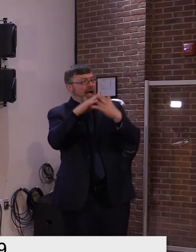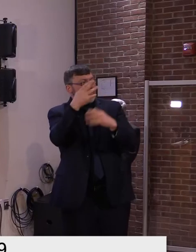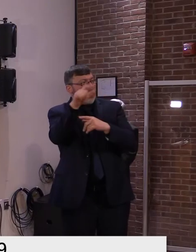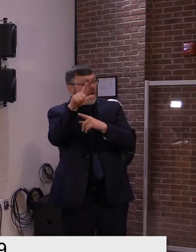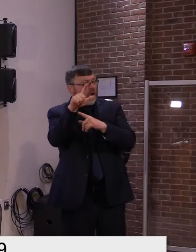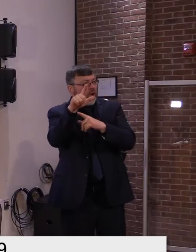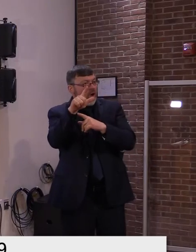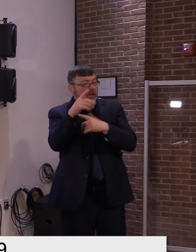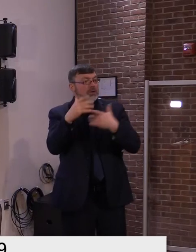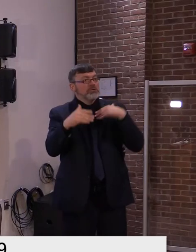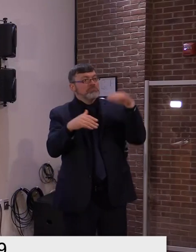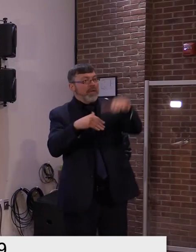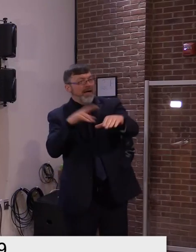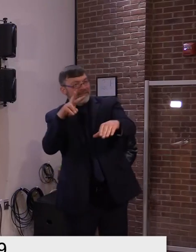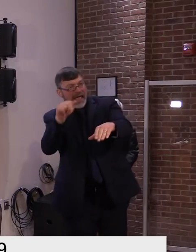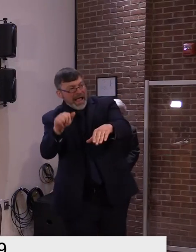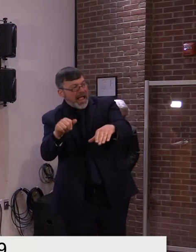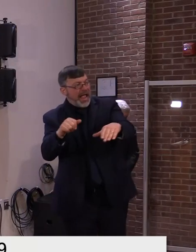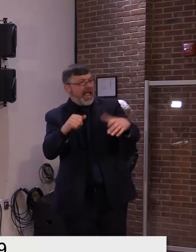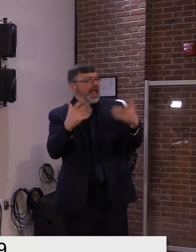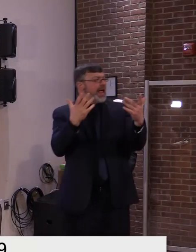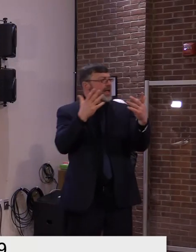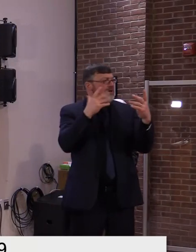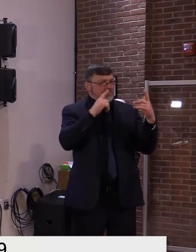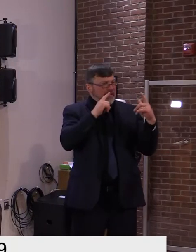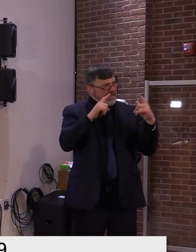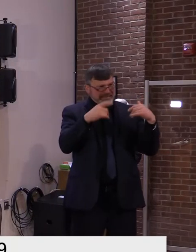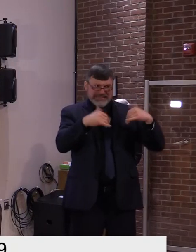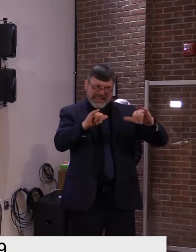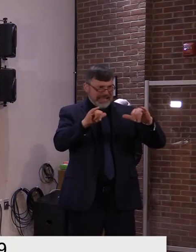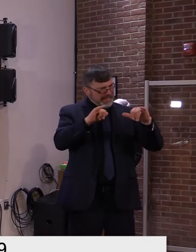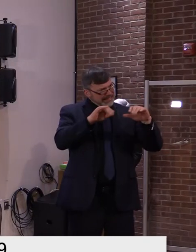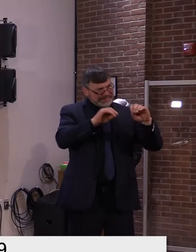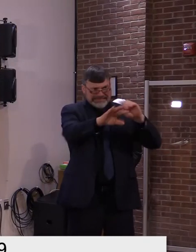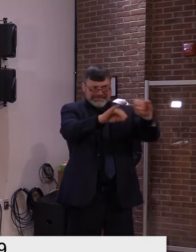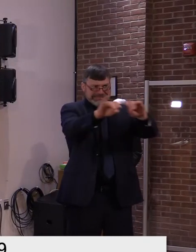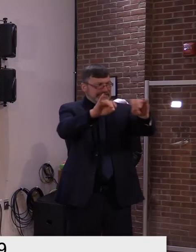And we'll do whatever it takes to get that rate up higher.